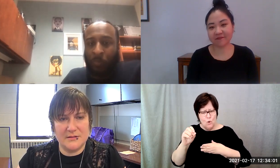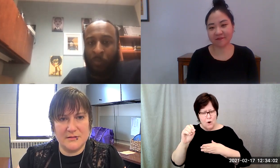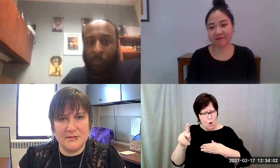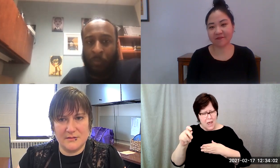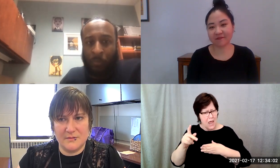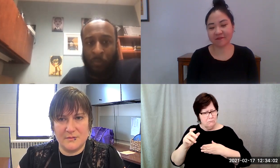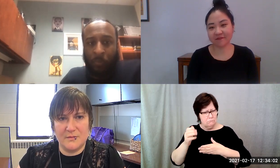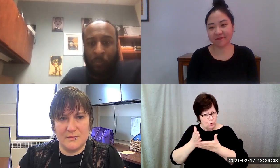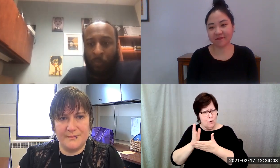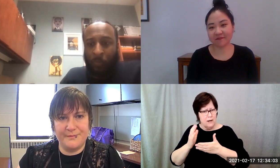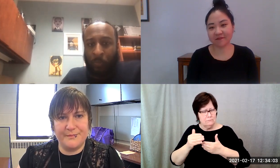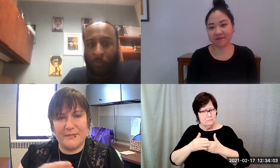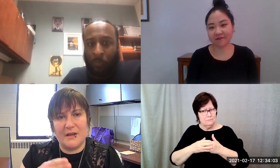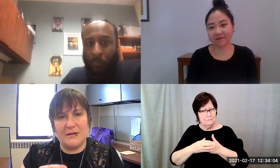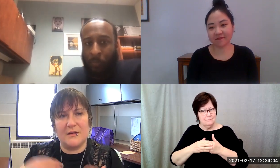This,